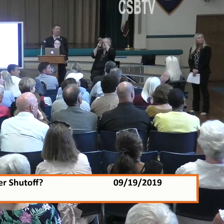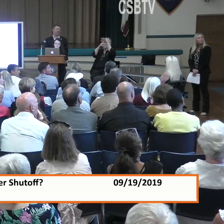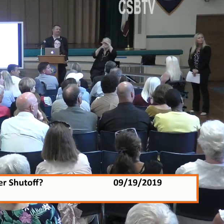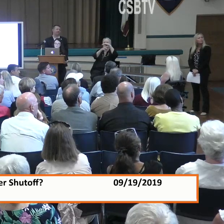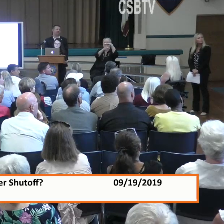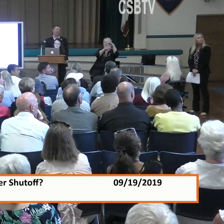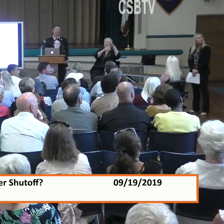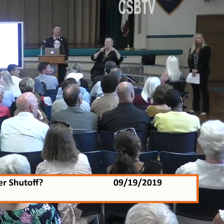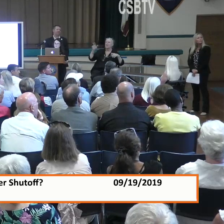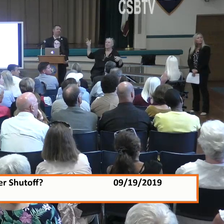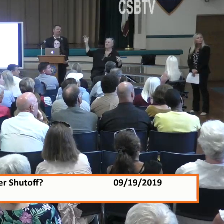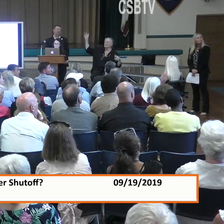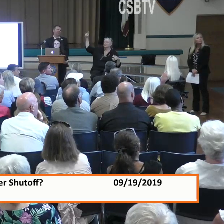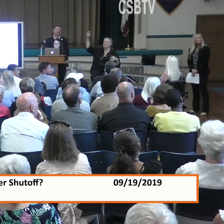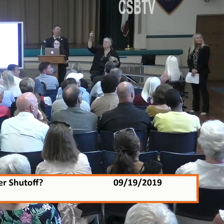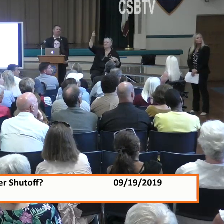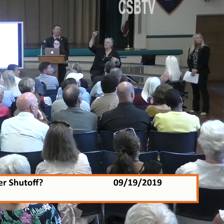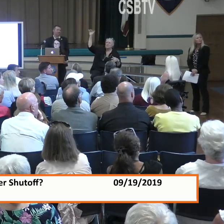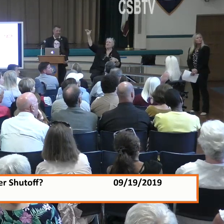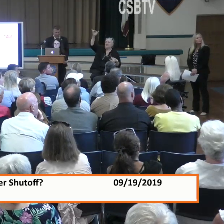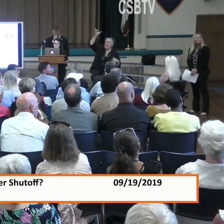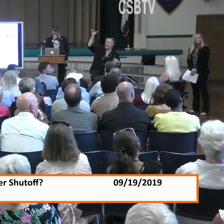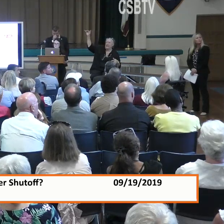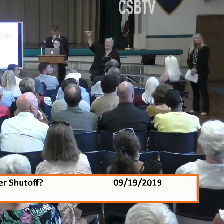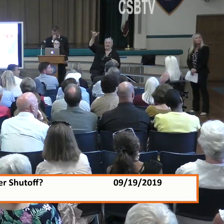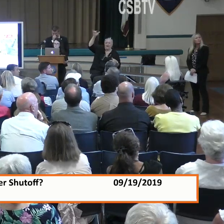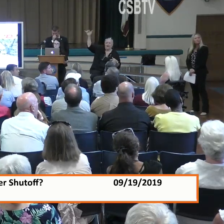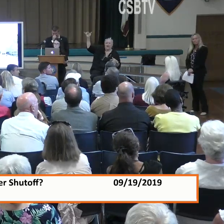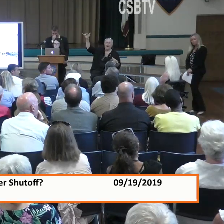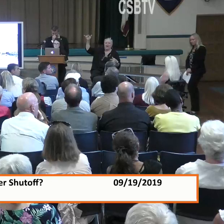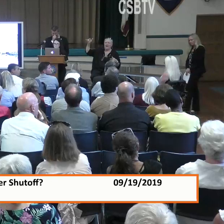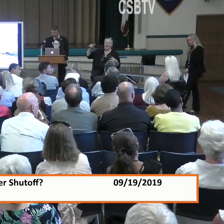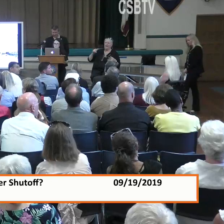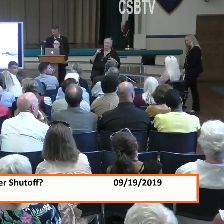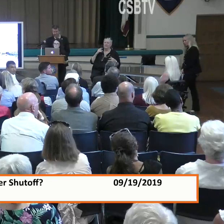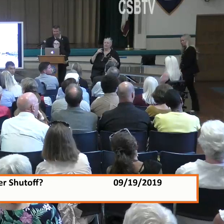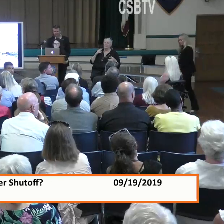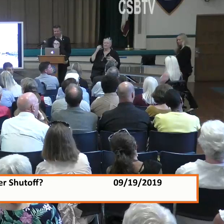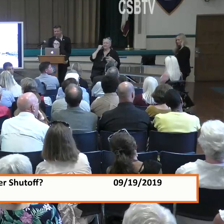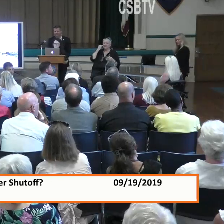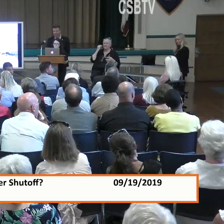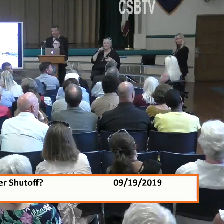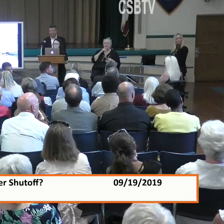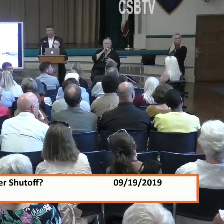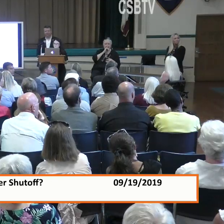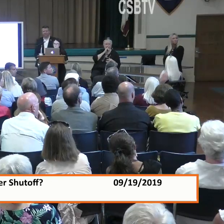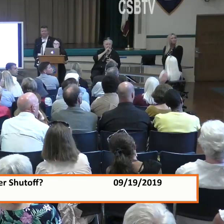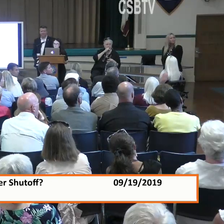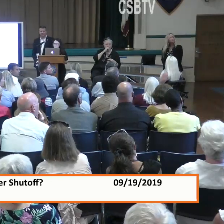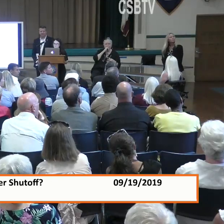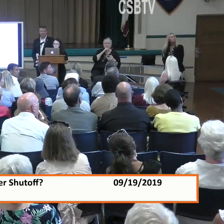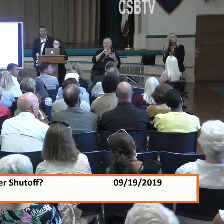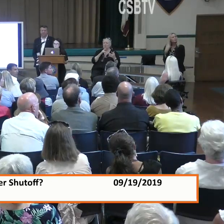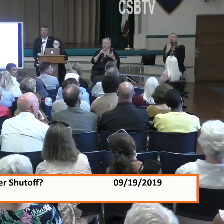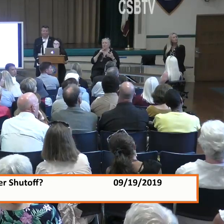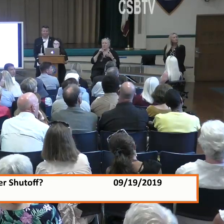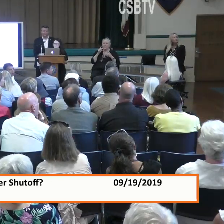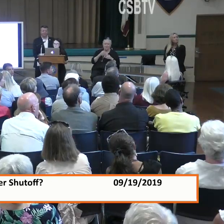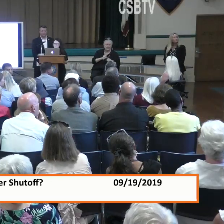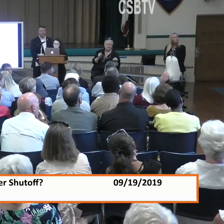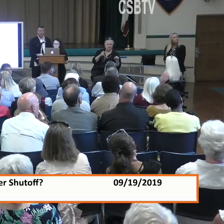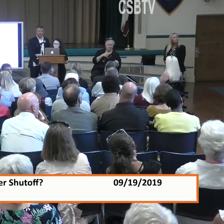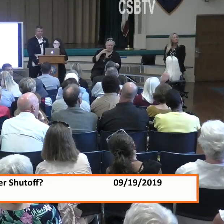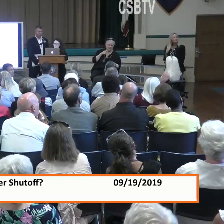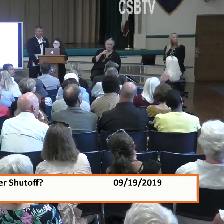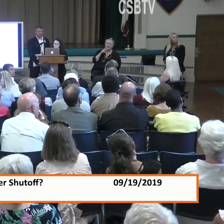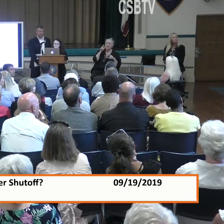by helicopters. It brought all that trauma right back to them because it's the sound of helicopters again.